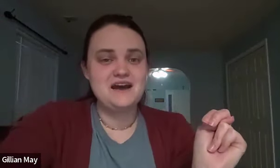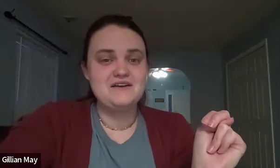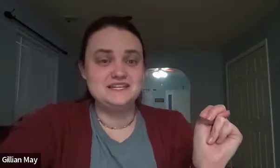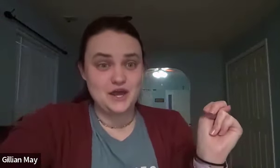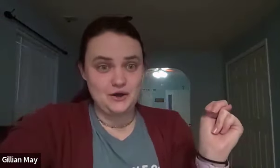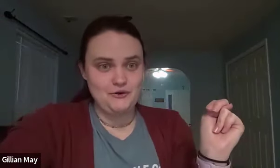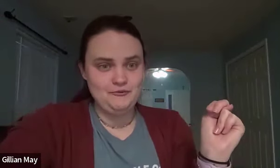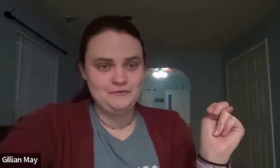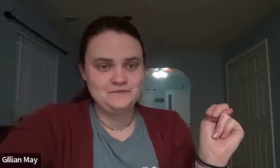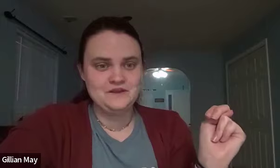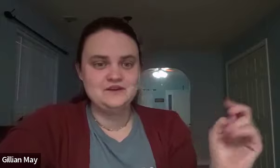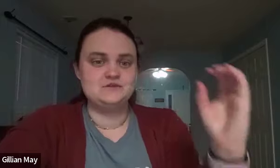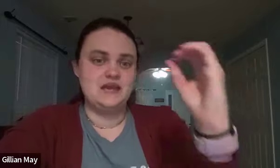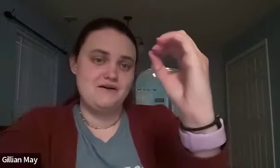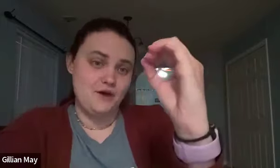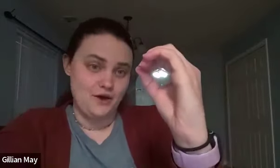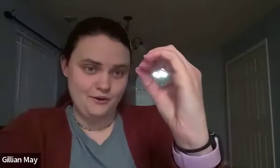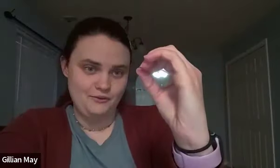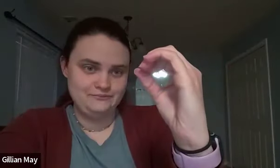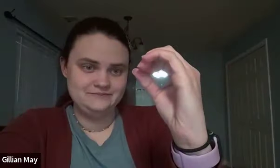have is O. So we have O.